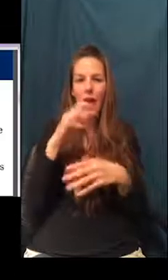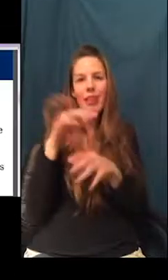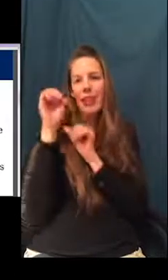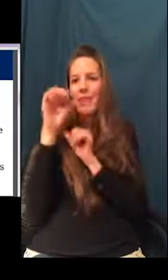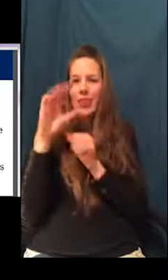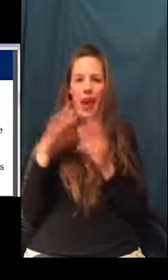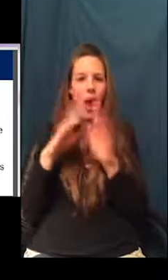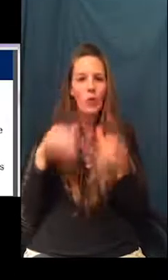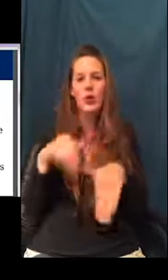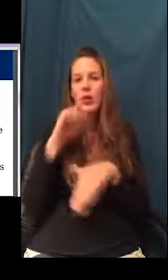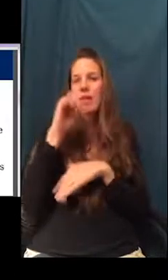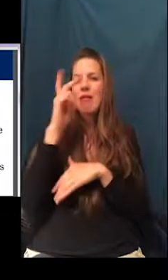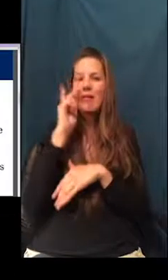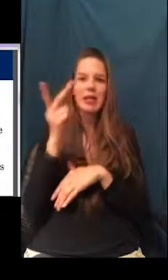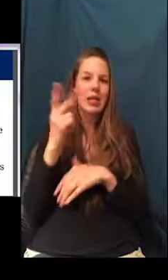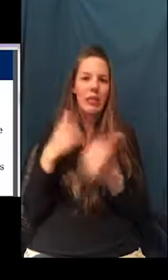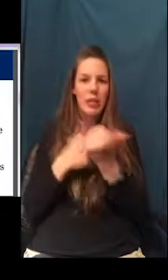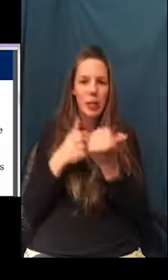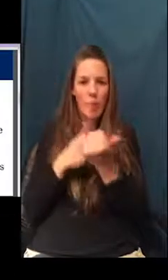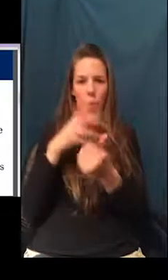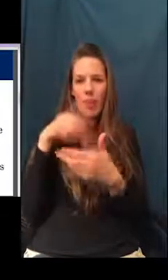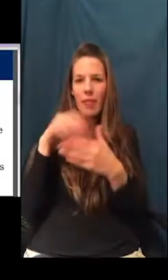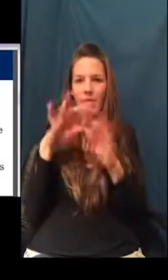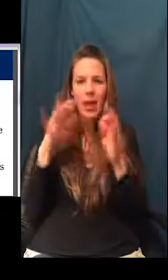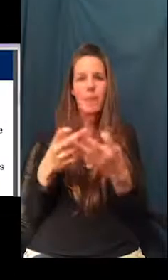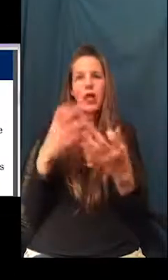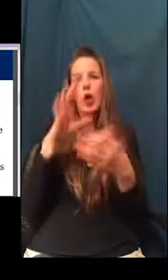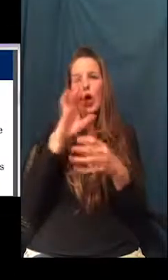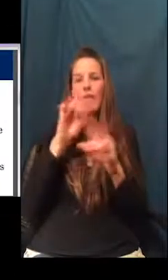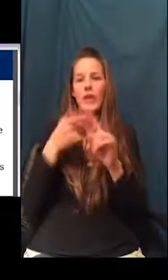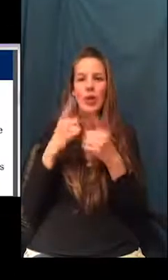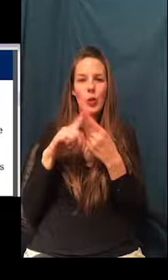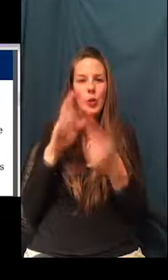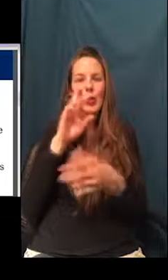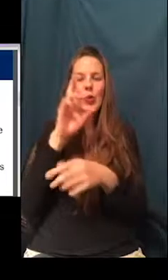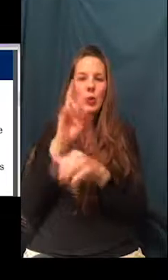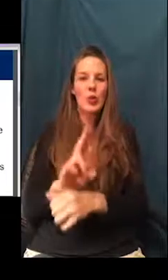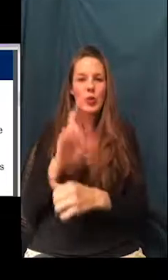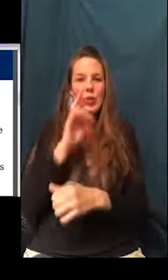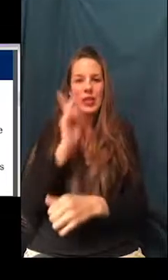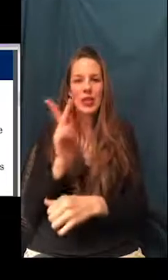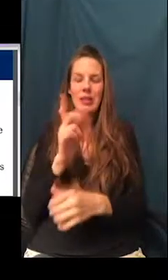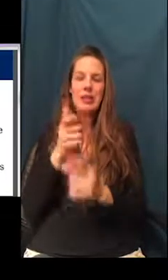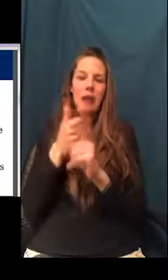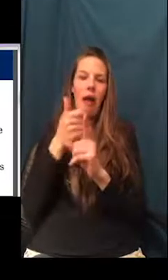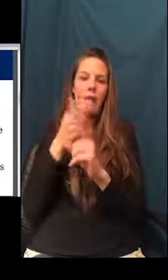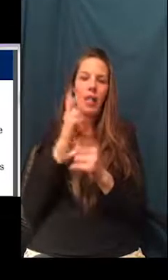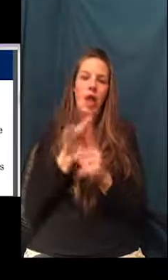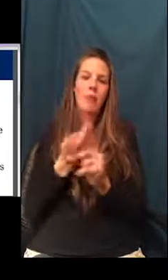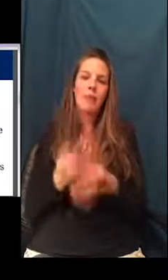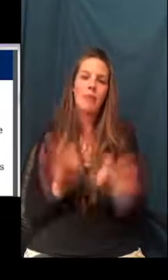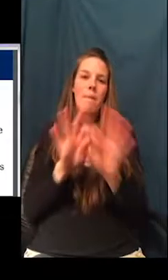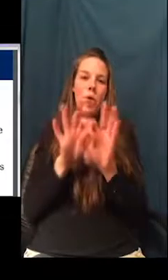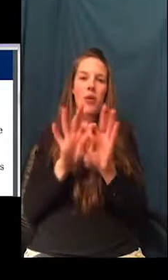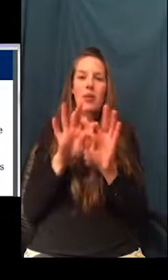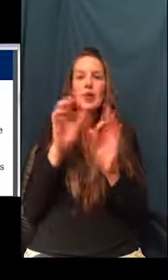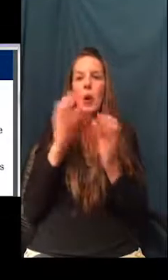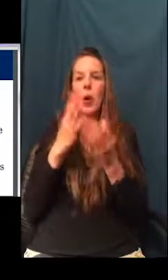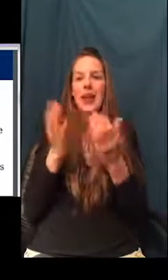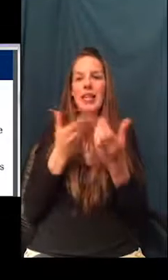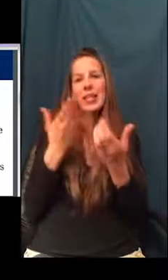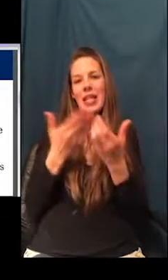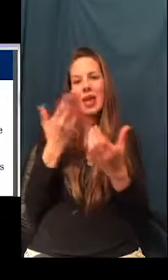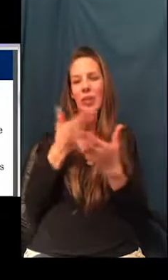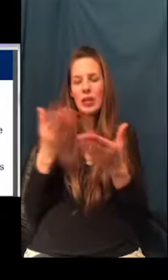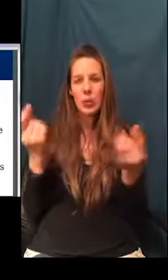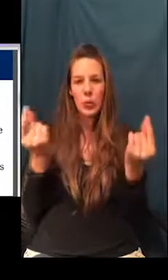house or you are not seeing the supports in the family and the friends that you are used to seeing. So self-care just becomes so much more important. And so some easy things